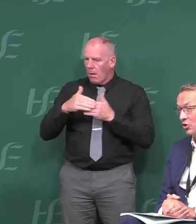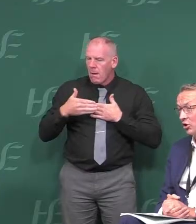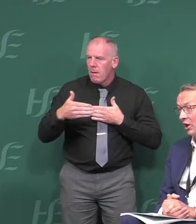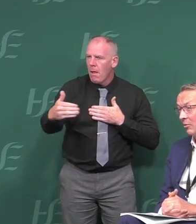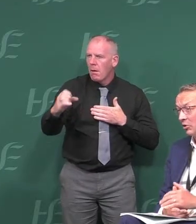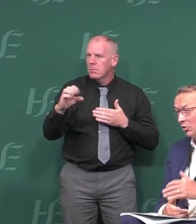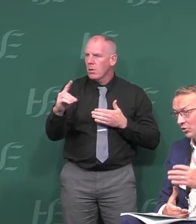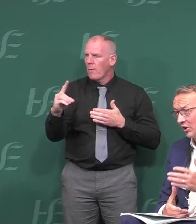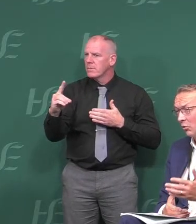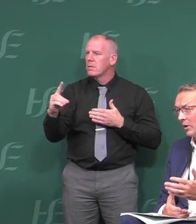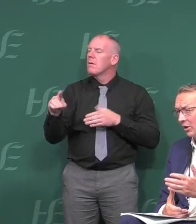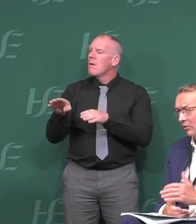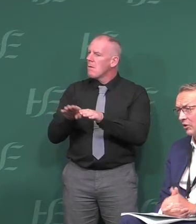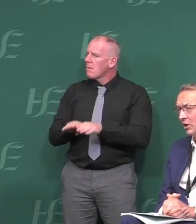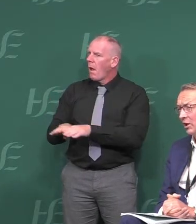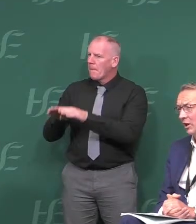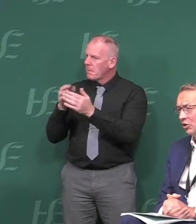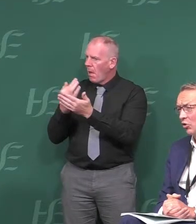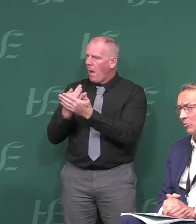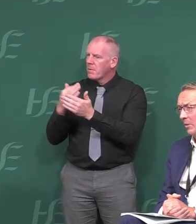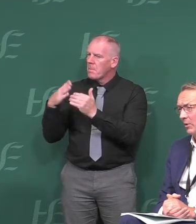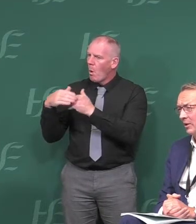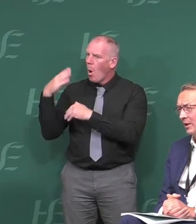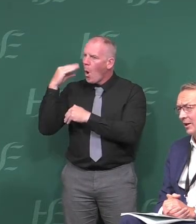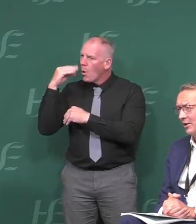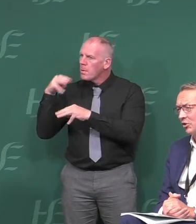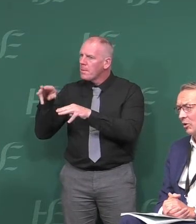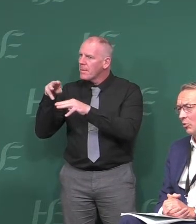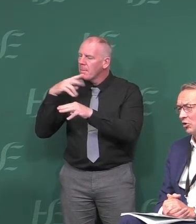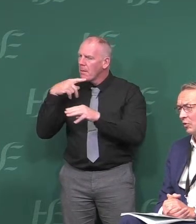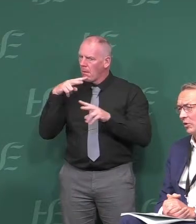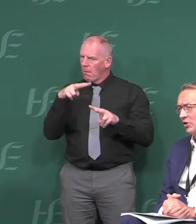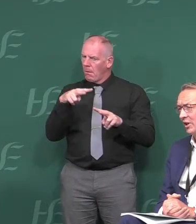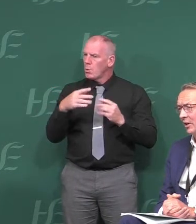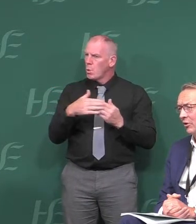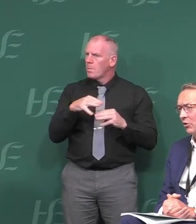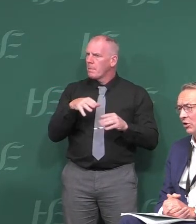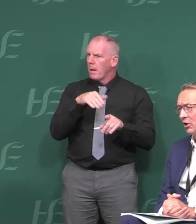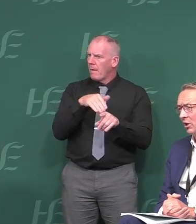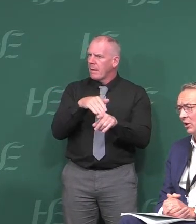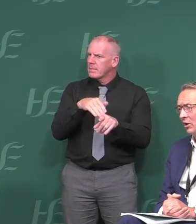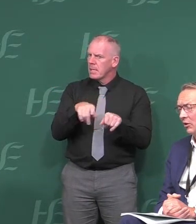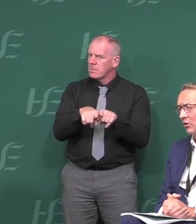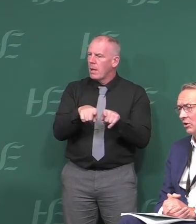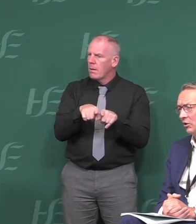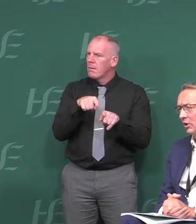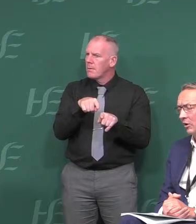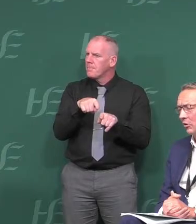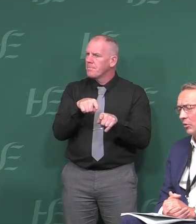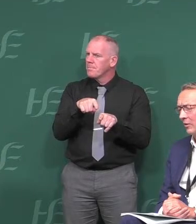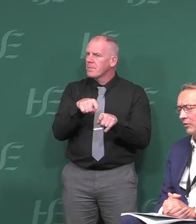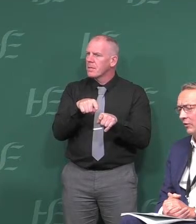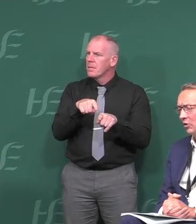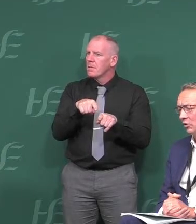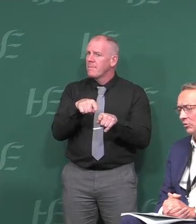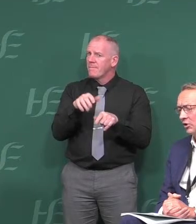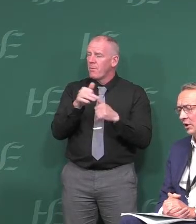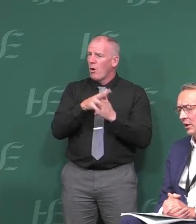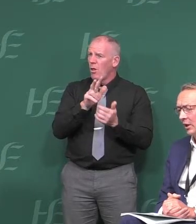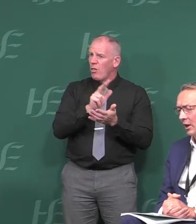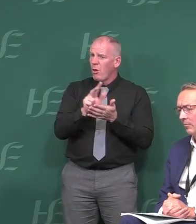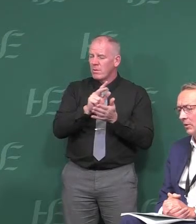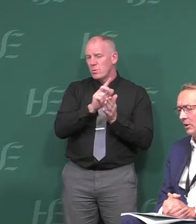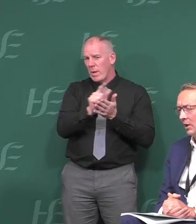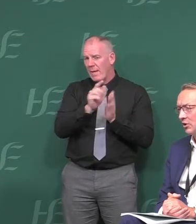older age, we do see quite a lot of it in younger people. As to how much of it we see in 13 to or 12 to